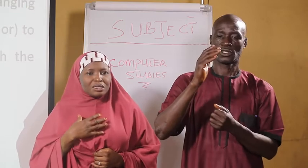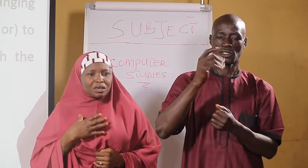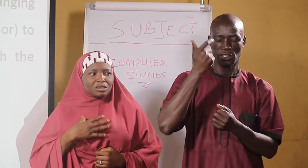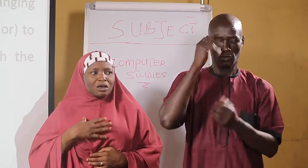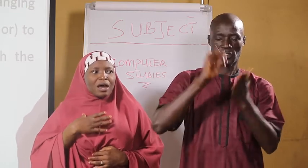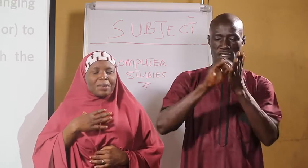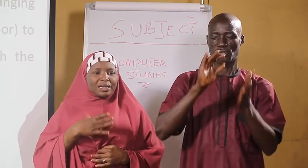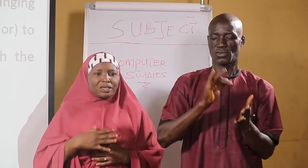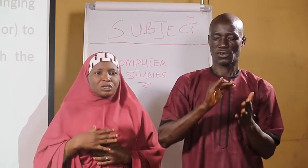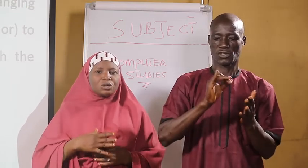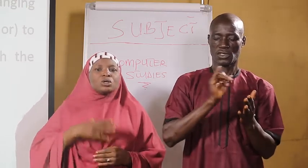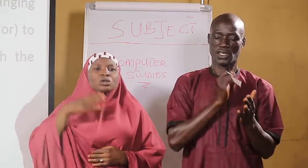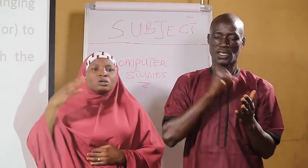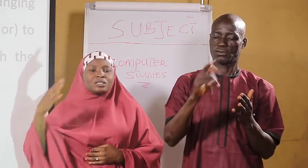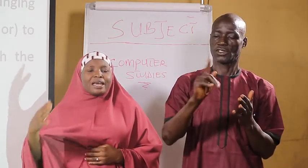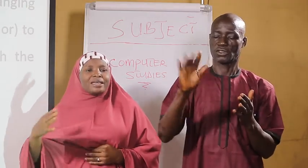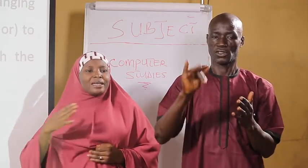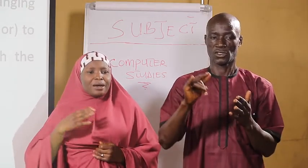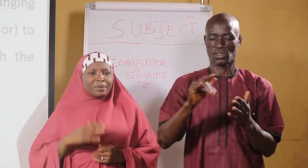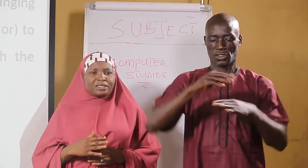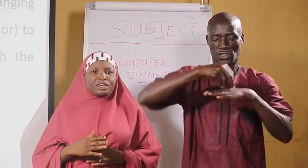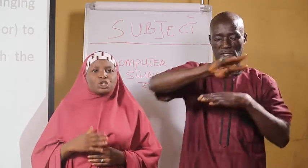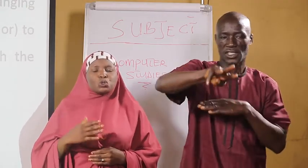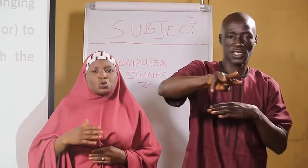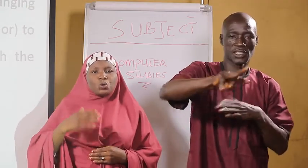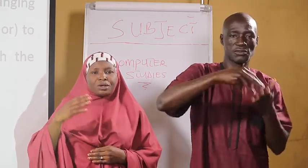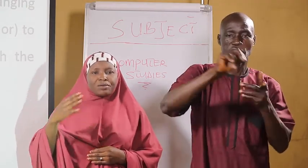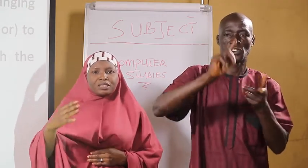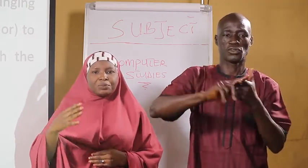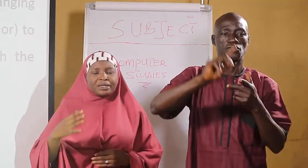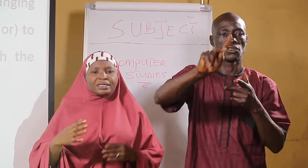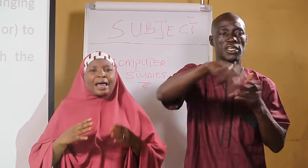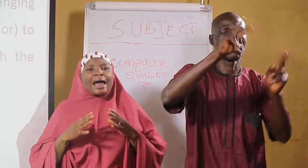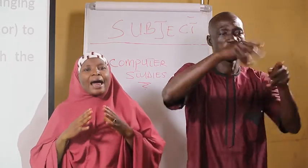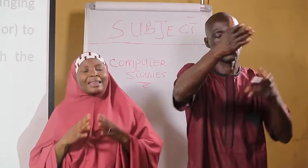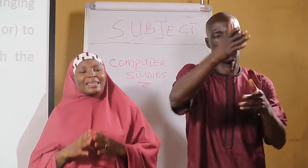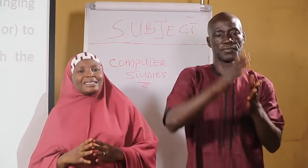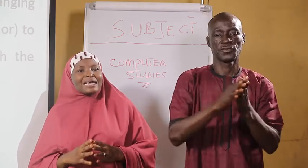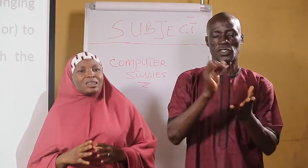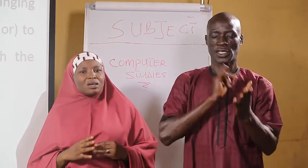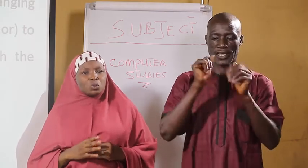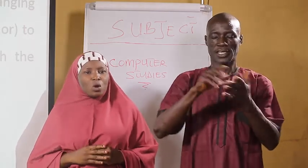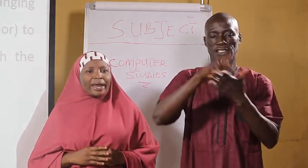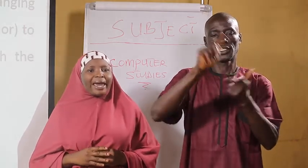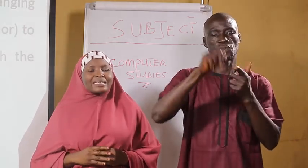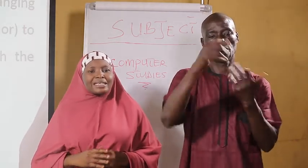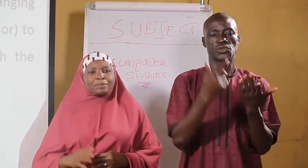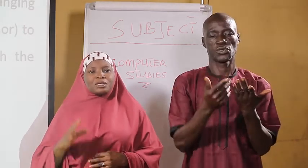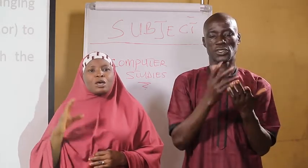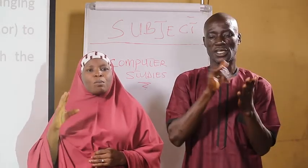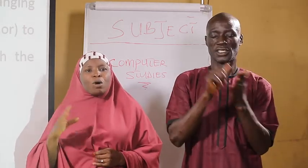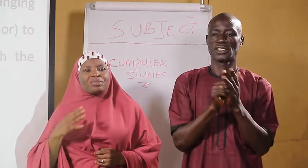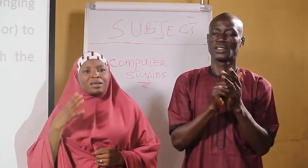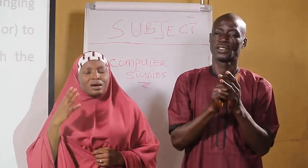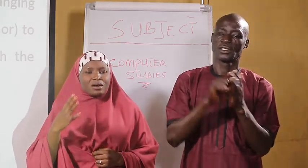I'm a source or I'm an author, sending a message to the recipient. And this cannot work